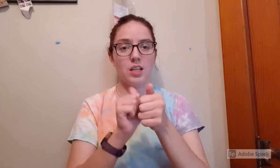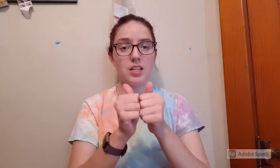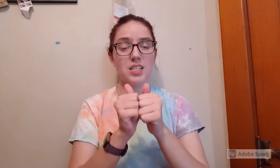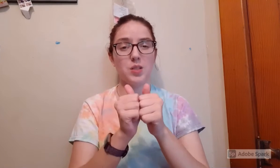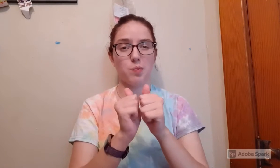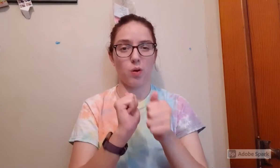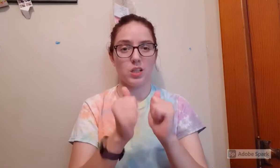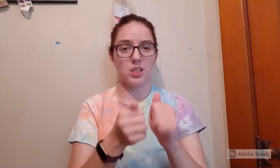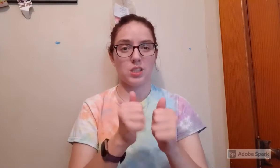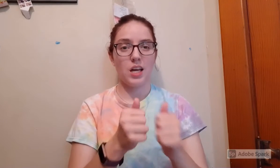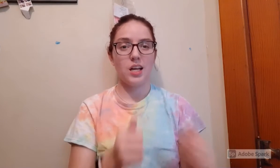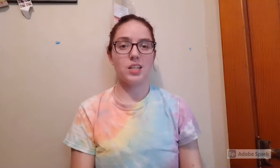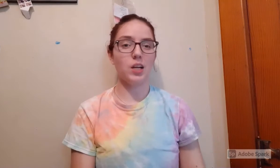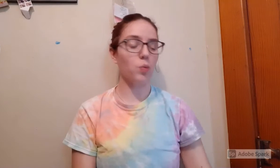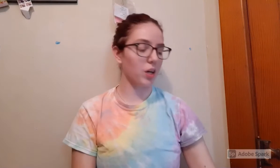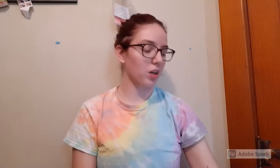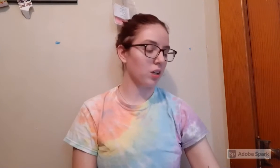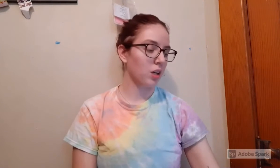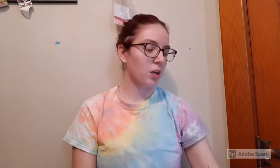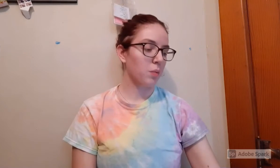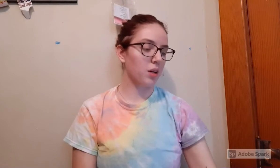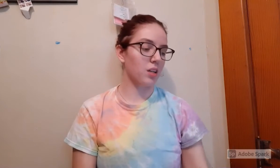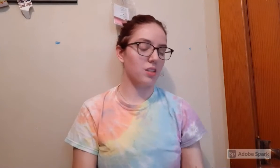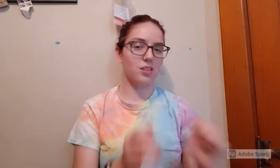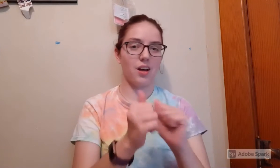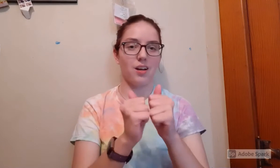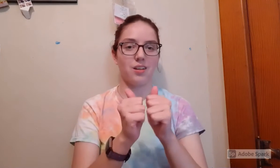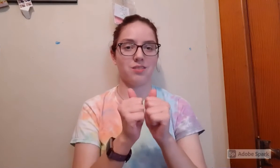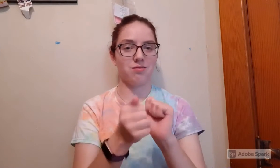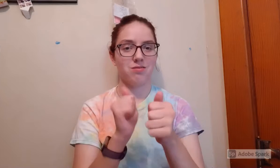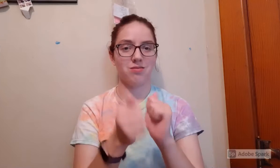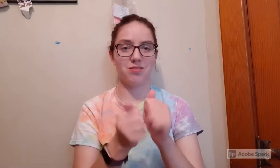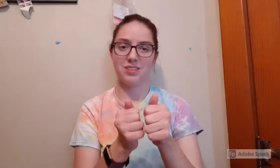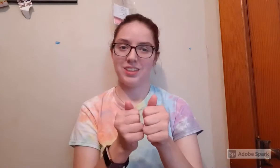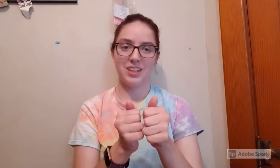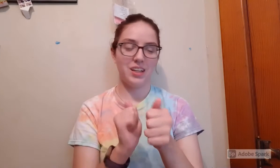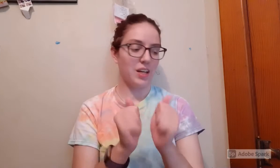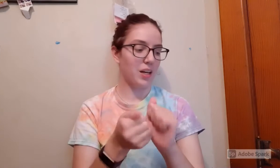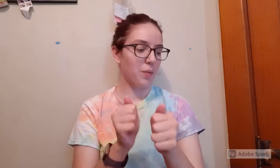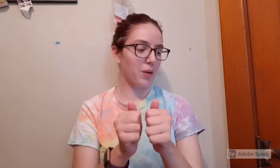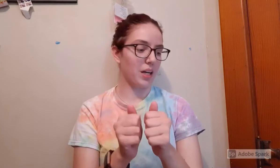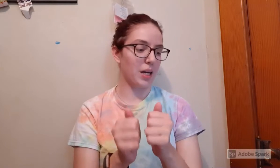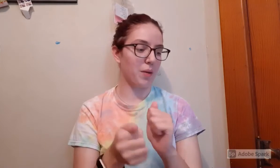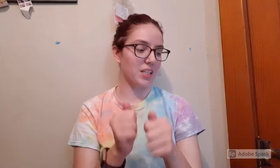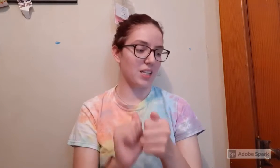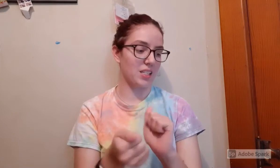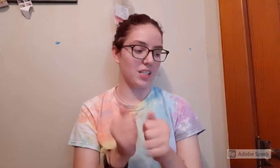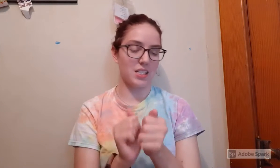is sports. It's kind of weird because it's like, but it kind of makes sense at the same